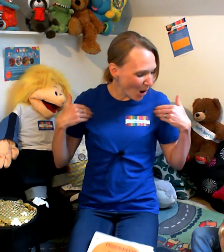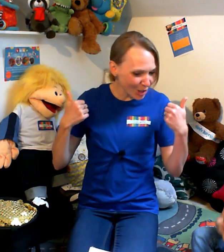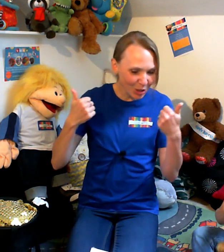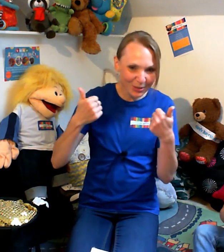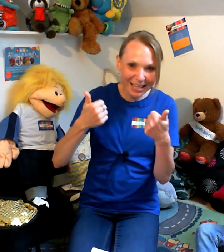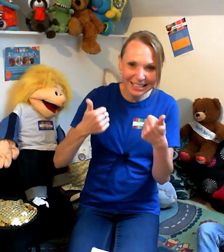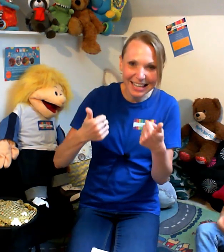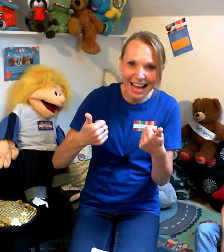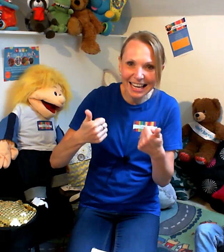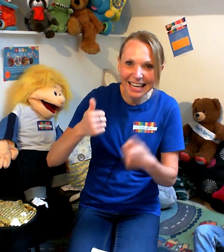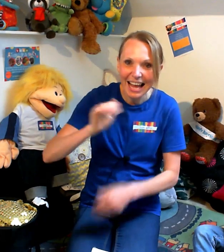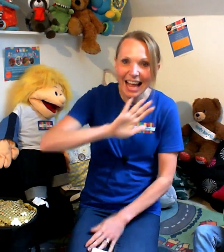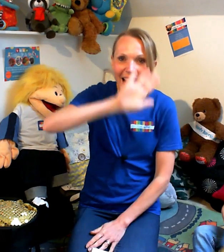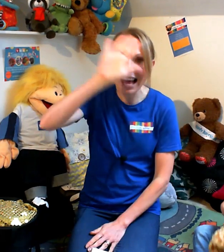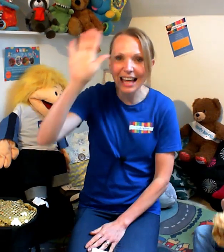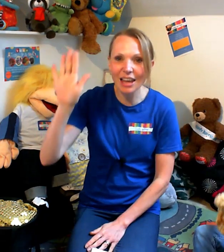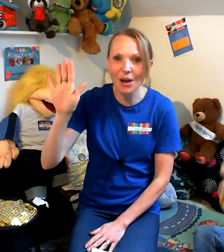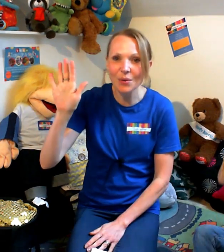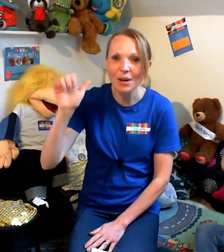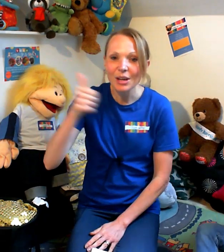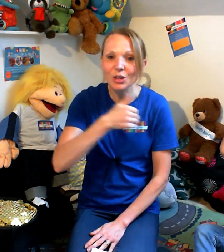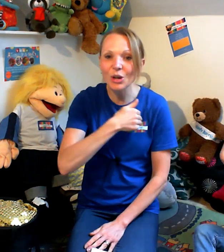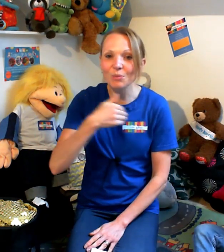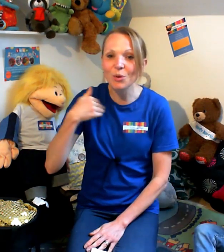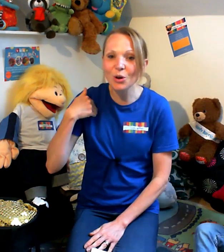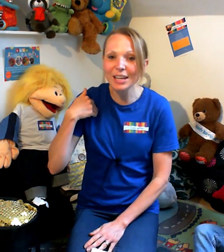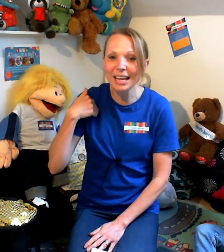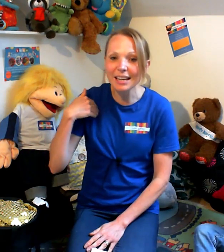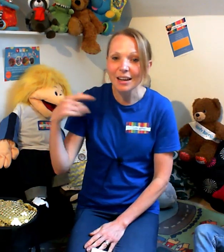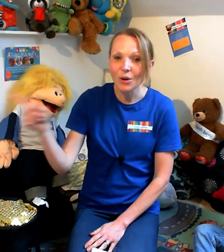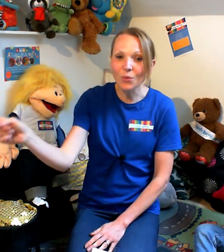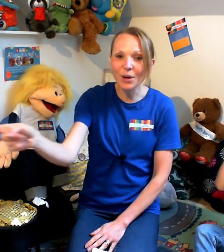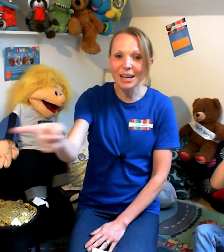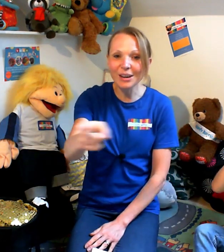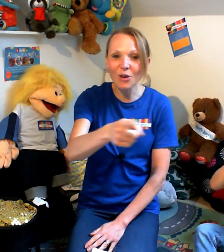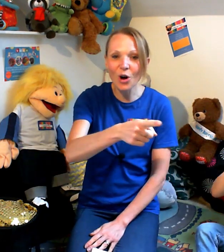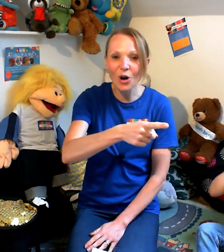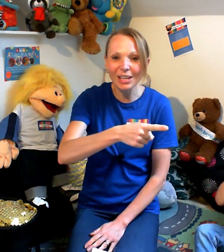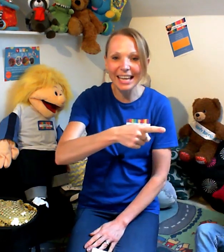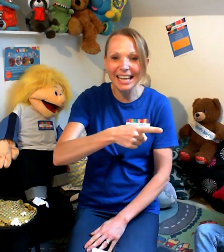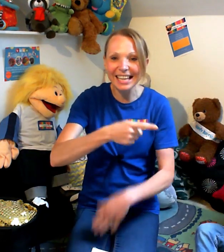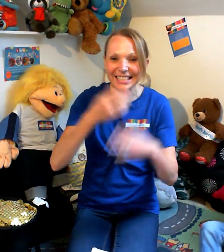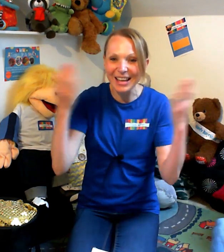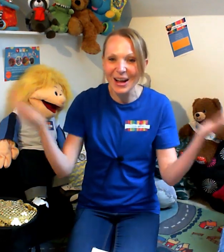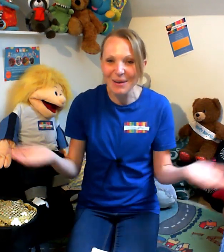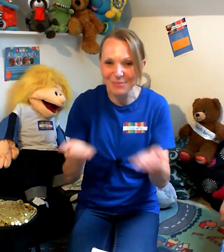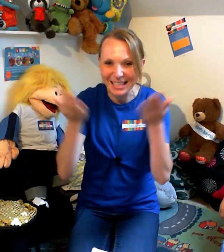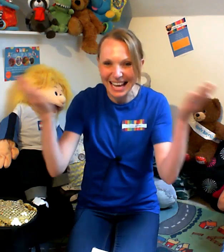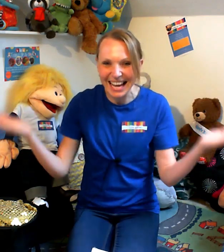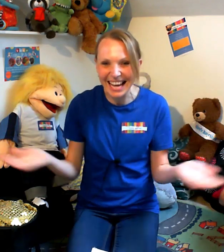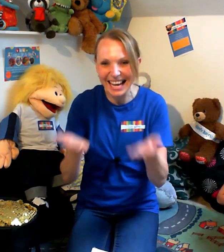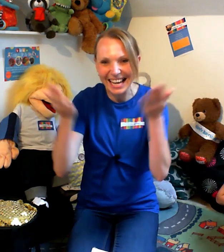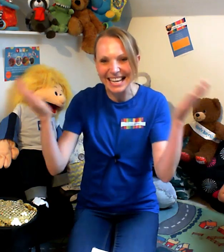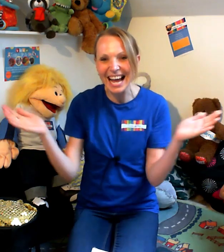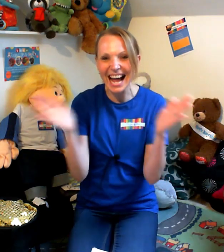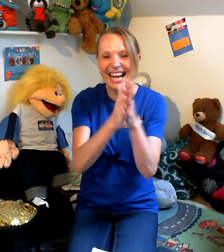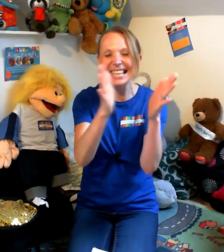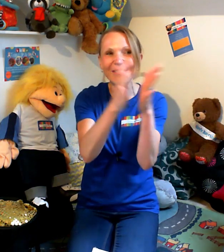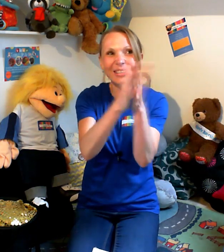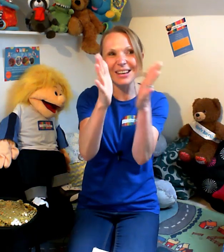you today? Hello, good morning, we're all here to play. And give ourselves a